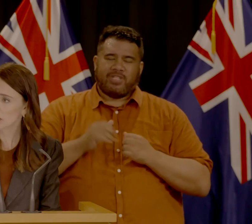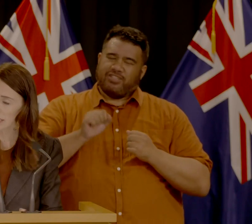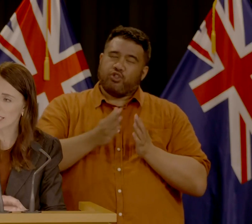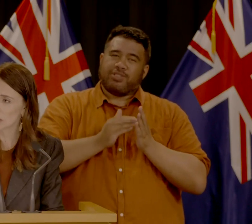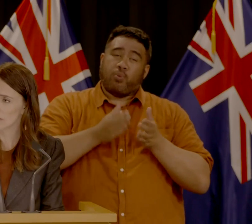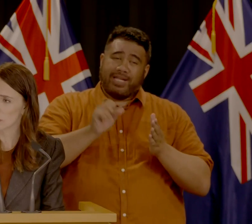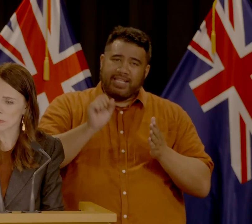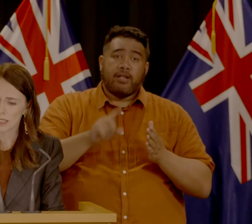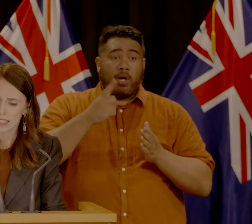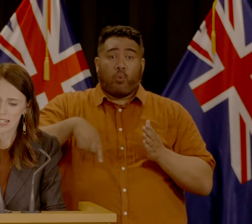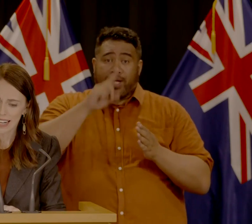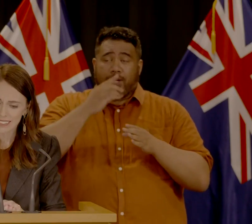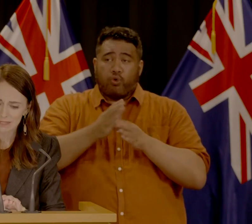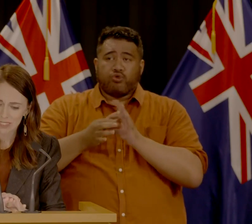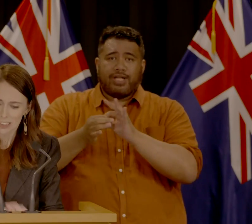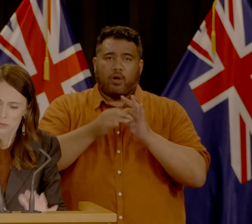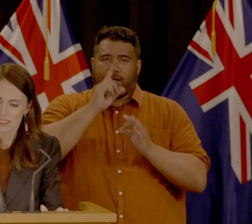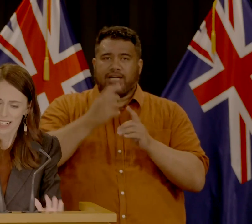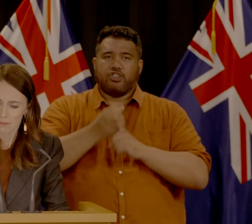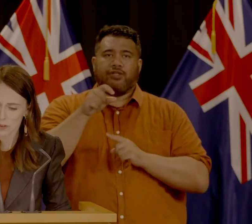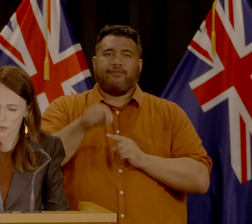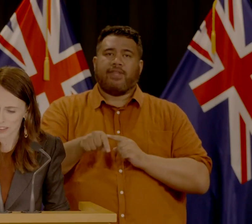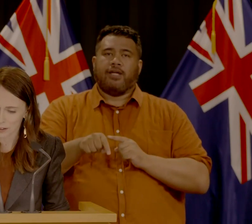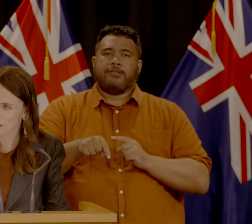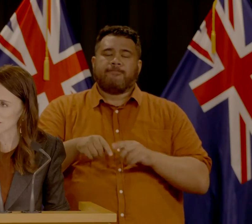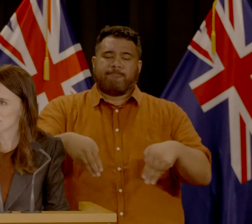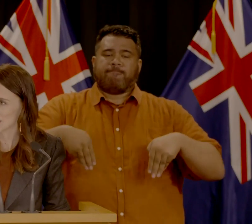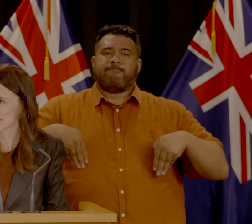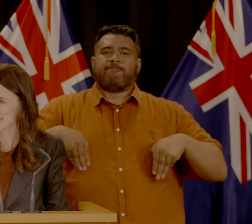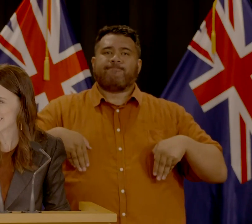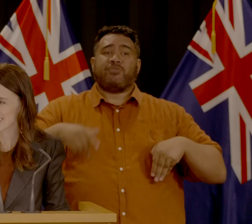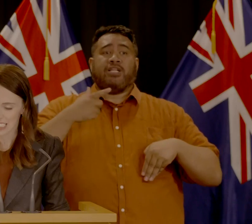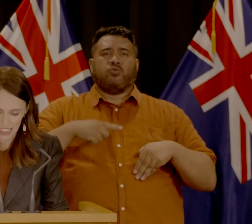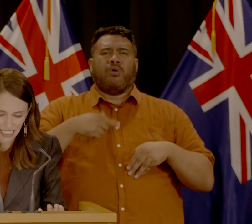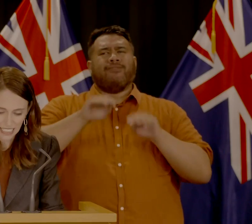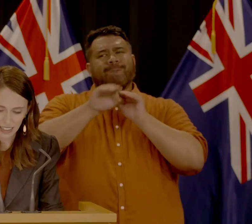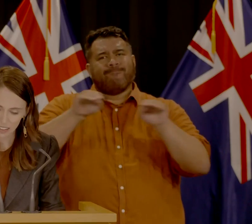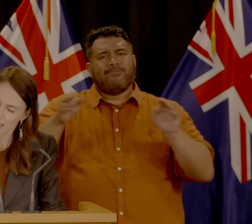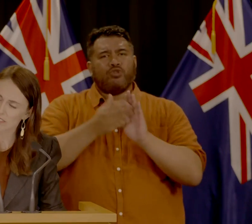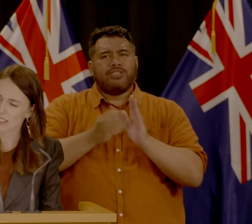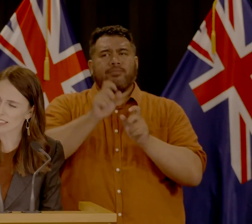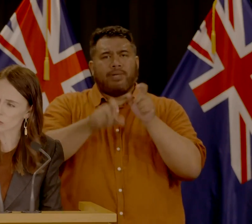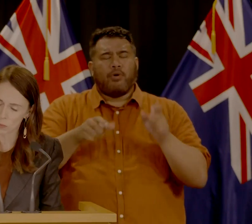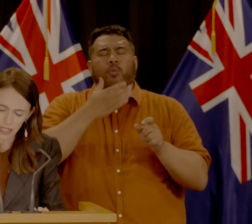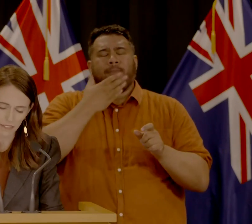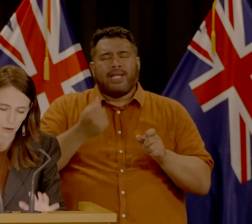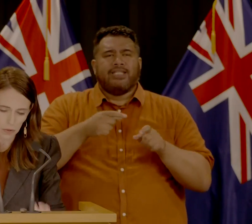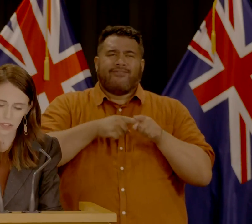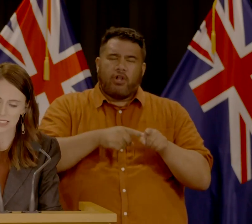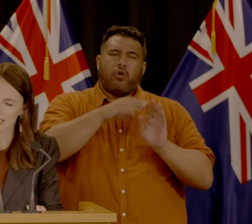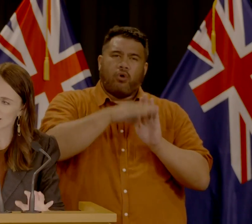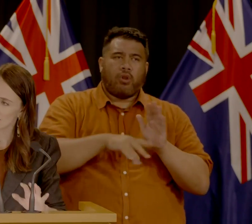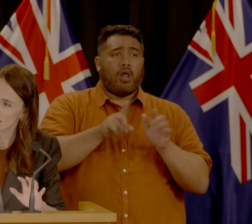is totally achievable. And this is where I am calling on New Zealanders. These are the kinds of things, when we